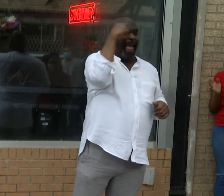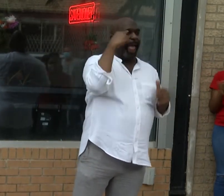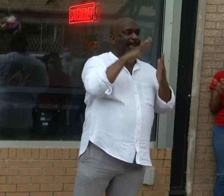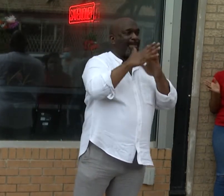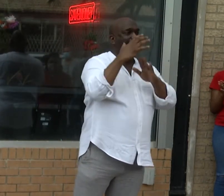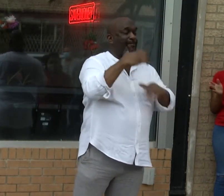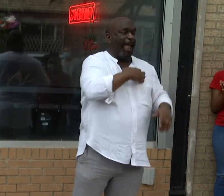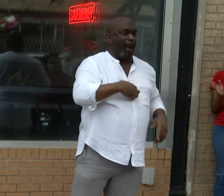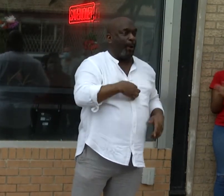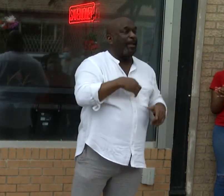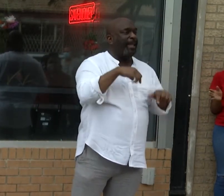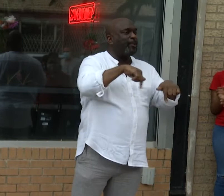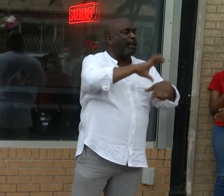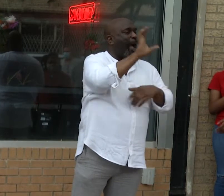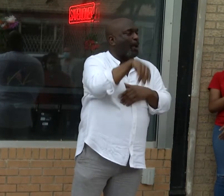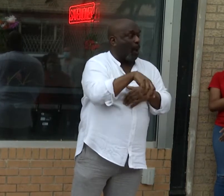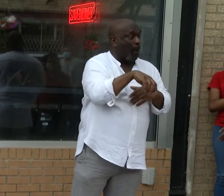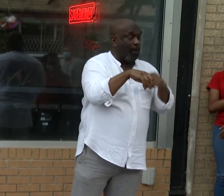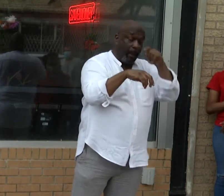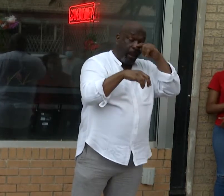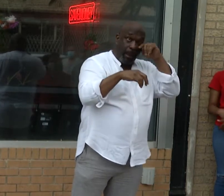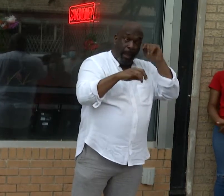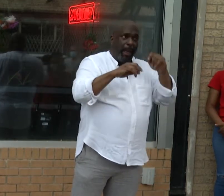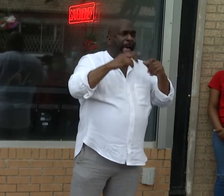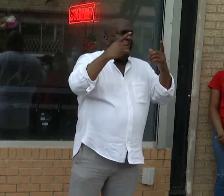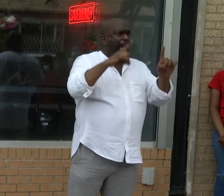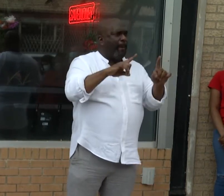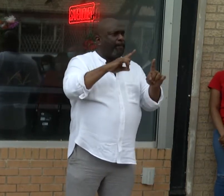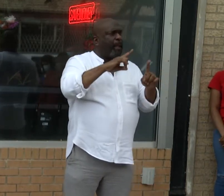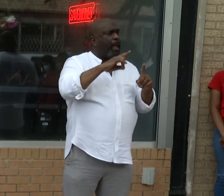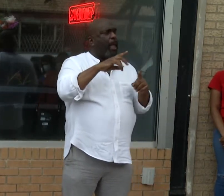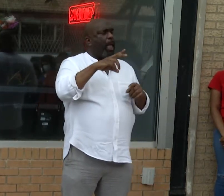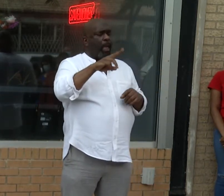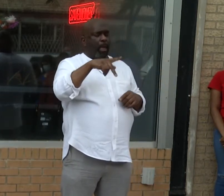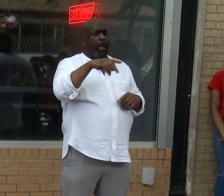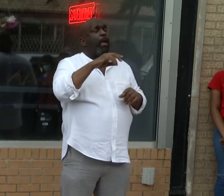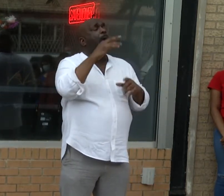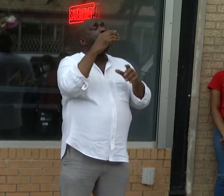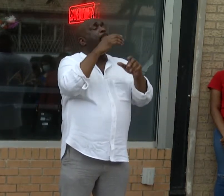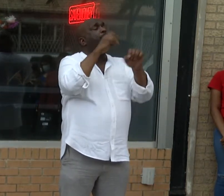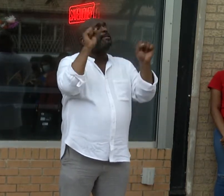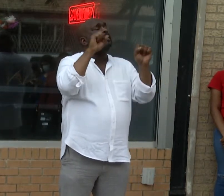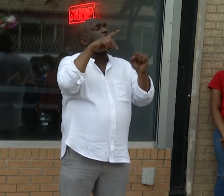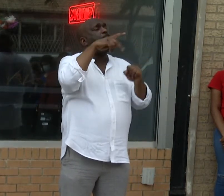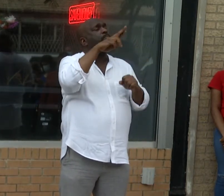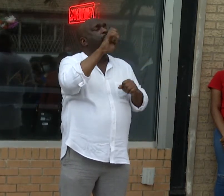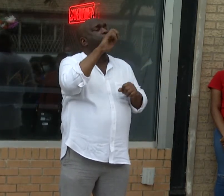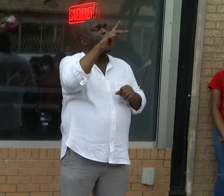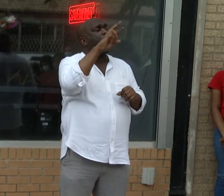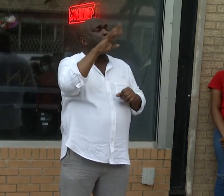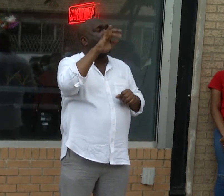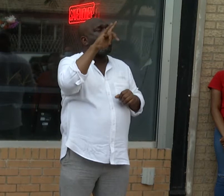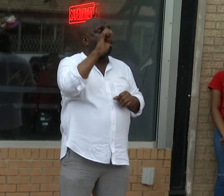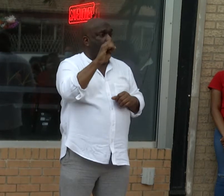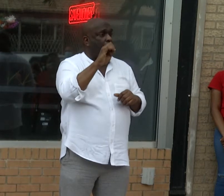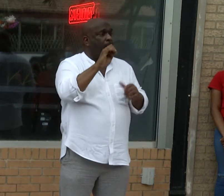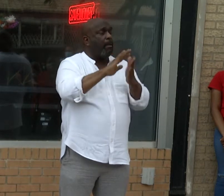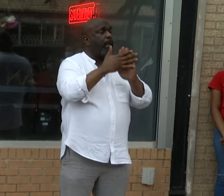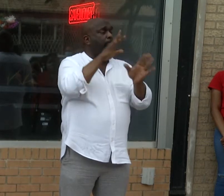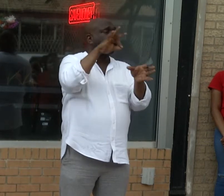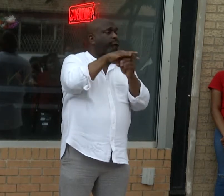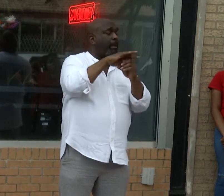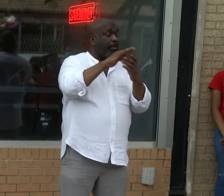When President Preckwinkle was first elected county president, she threw her full weight behind a measure to cut off